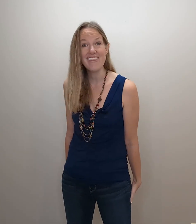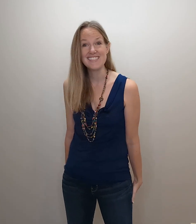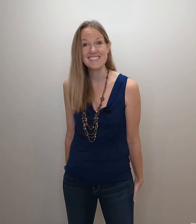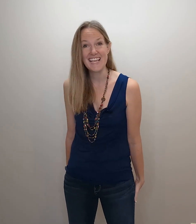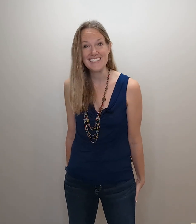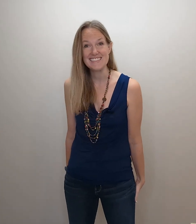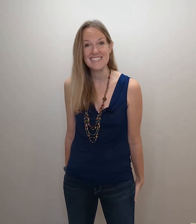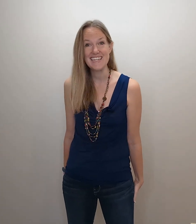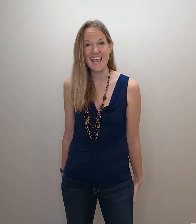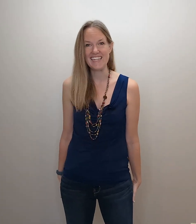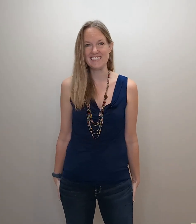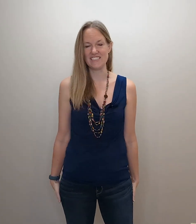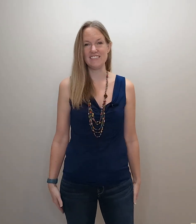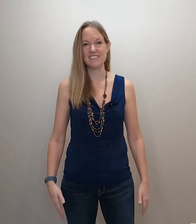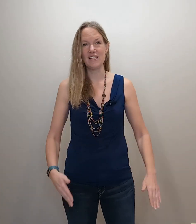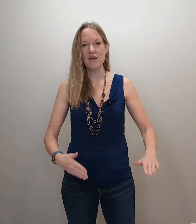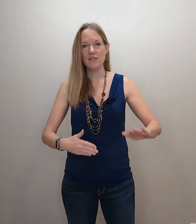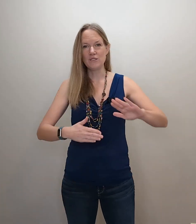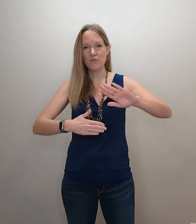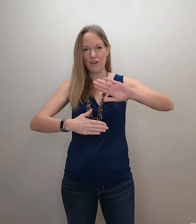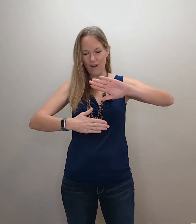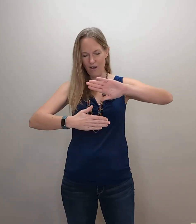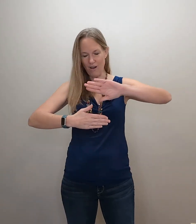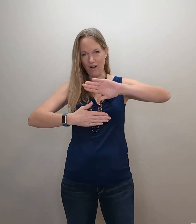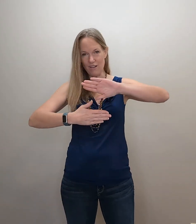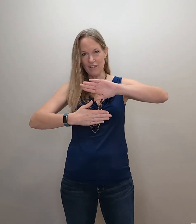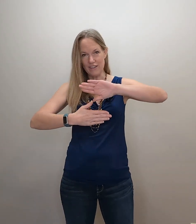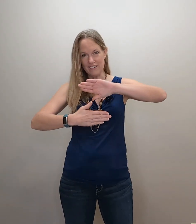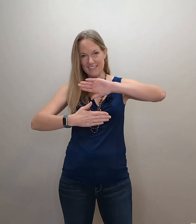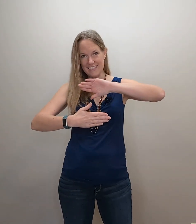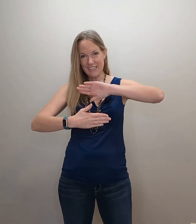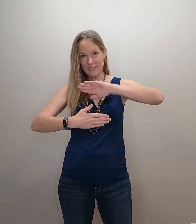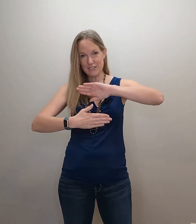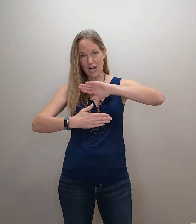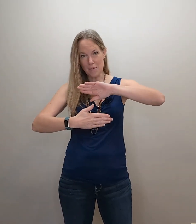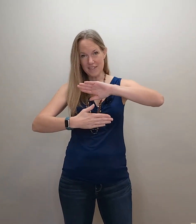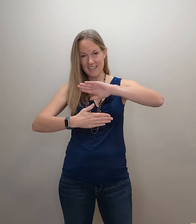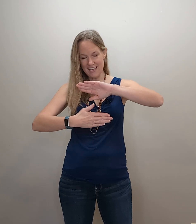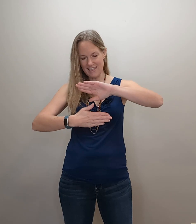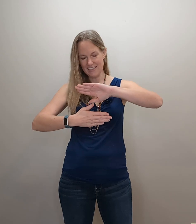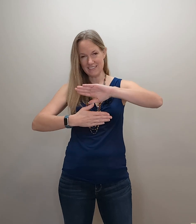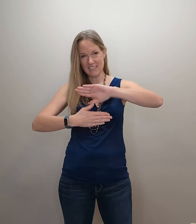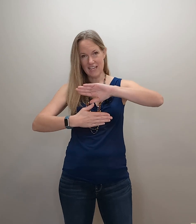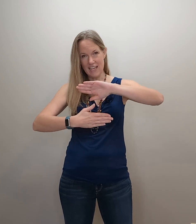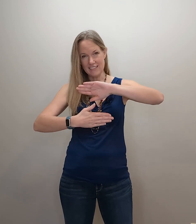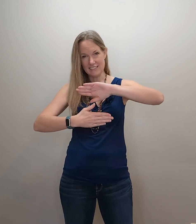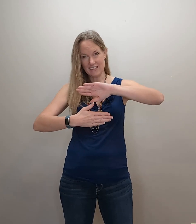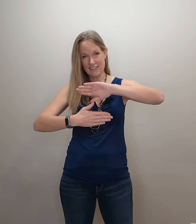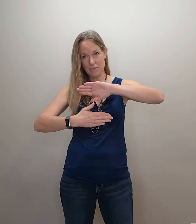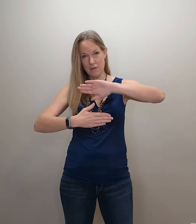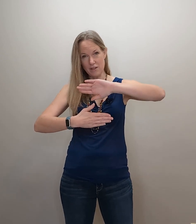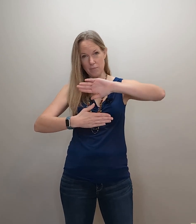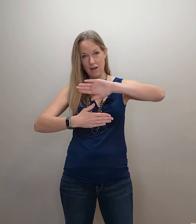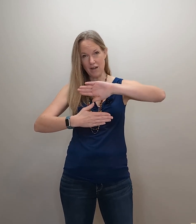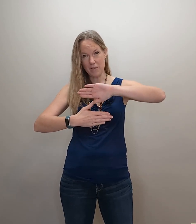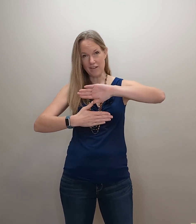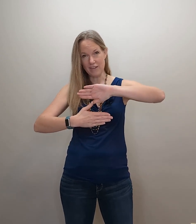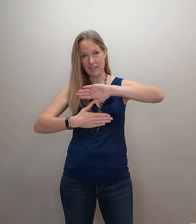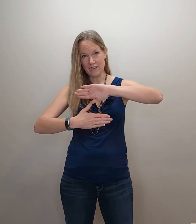the saints and angels. So for all, you're going to take your dominant hand and start it with your palm out, and you're going